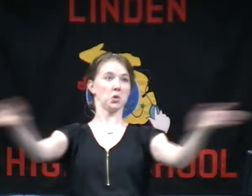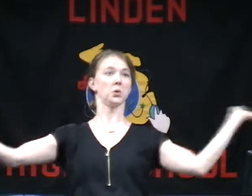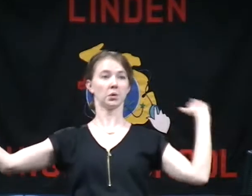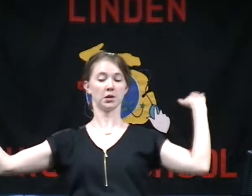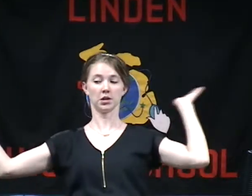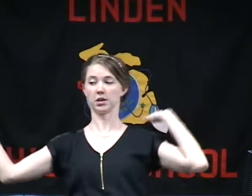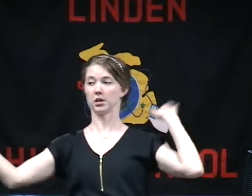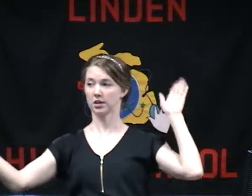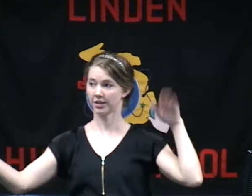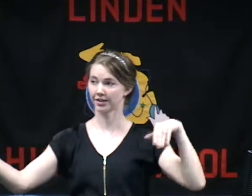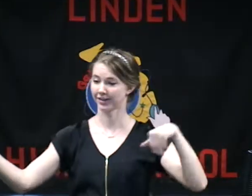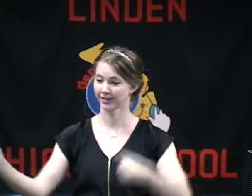Tonight.